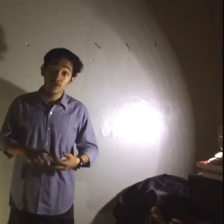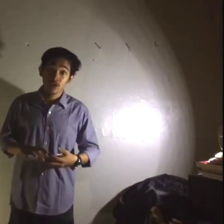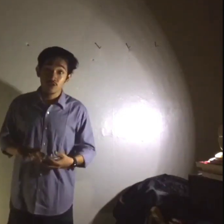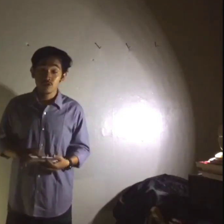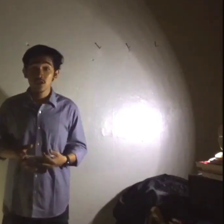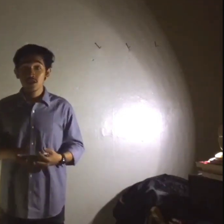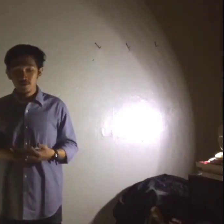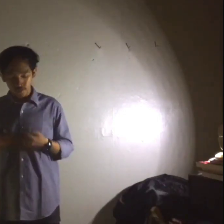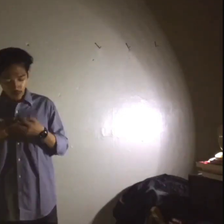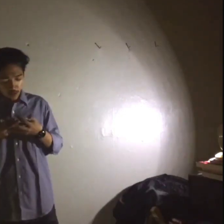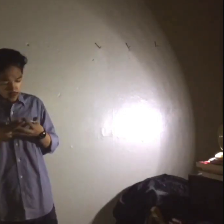Language Community. And the